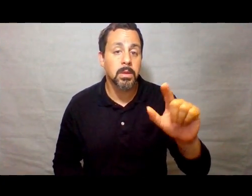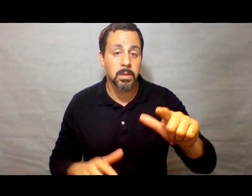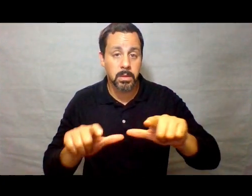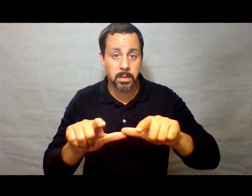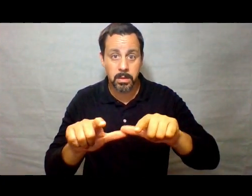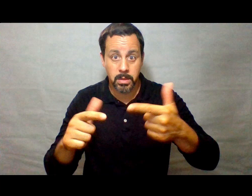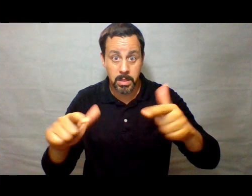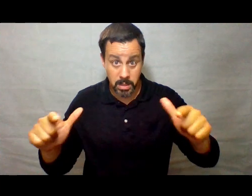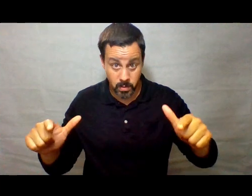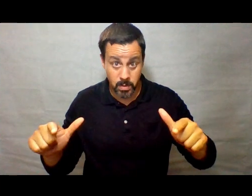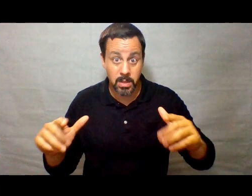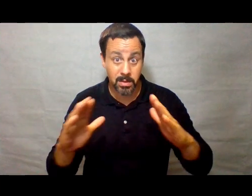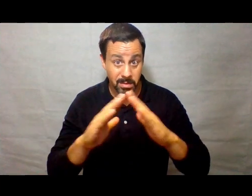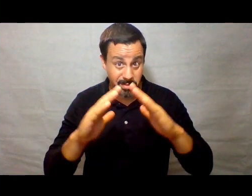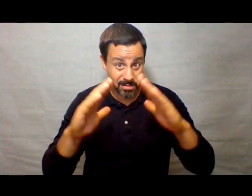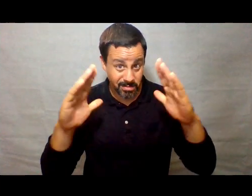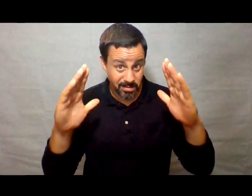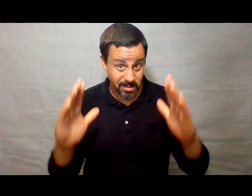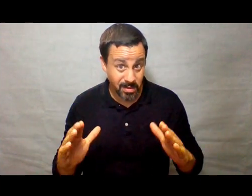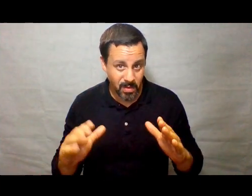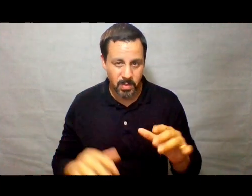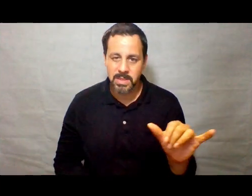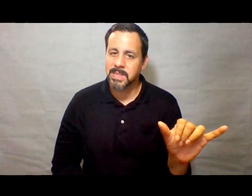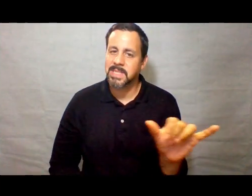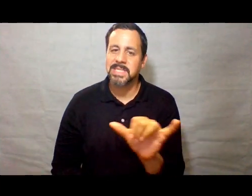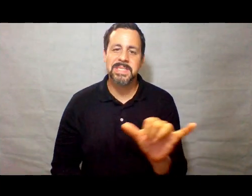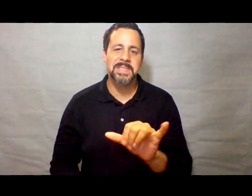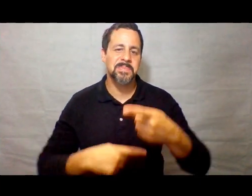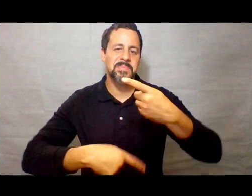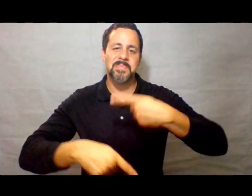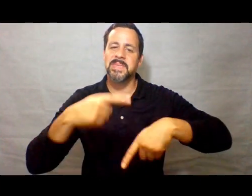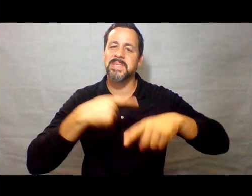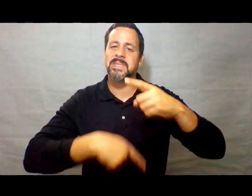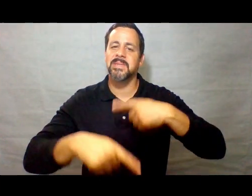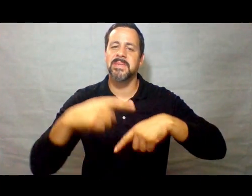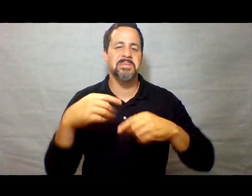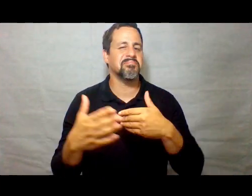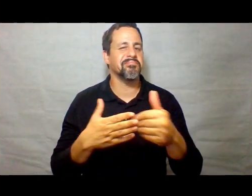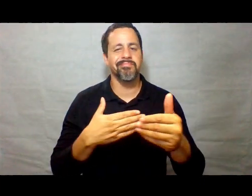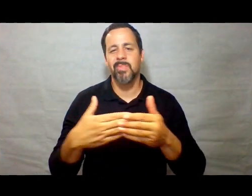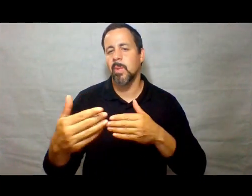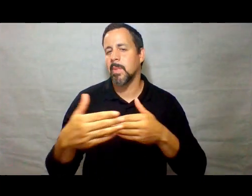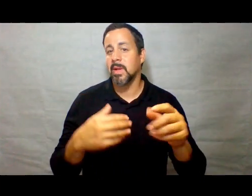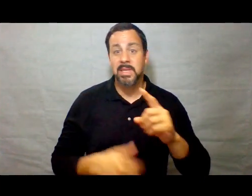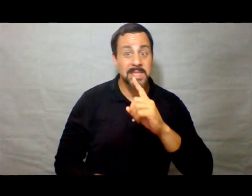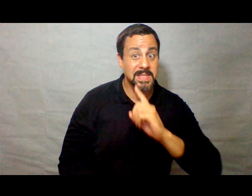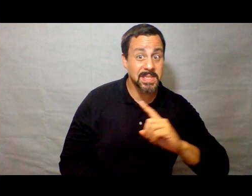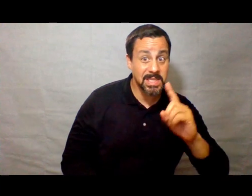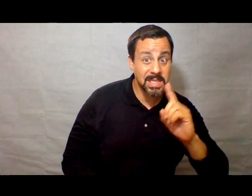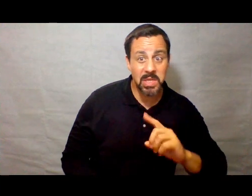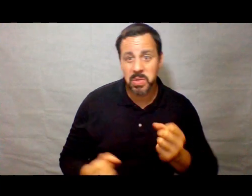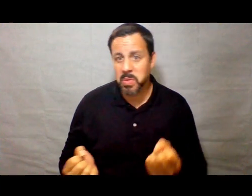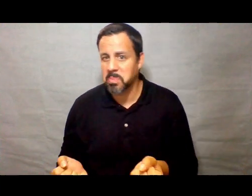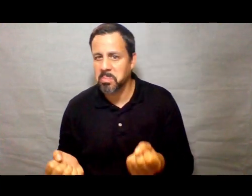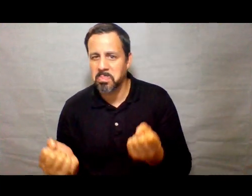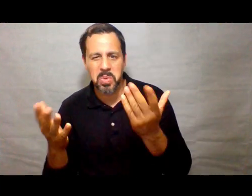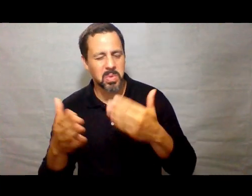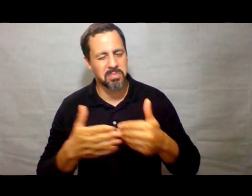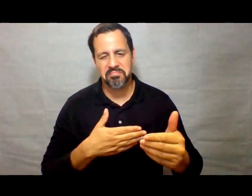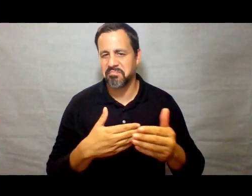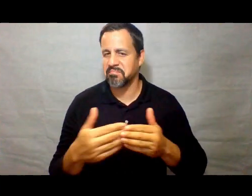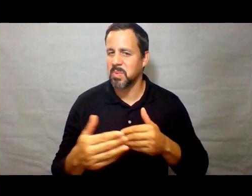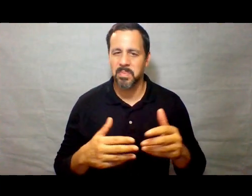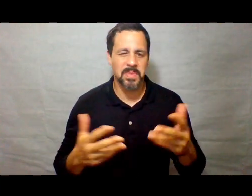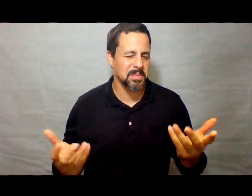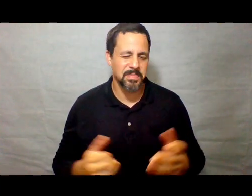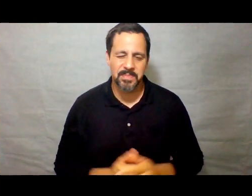S or an ES. For this one, we added an ES. In the ASL language, for house, house will remain the same no